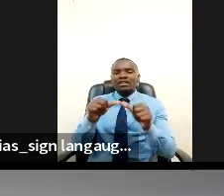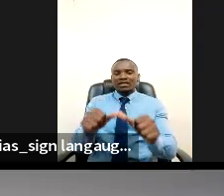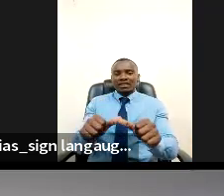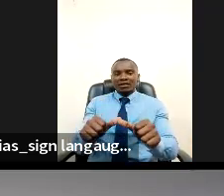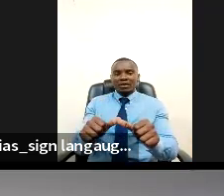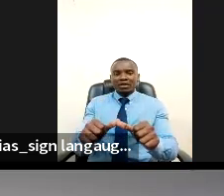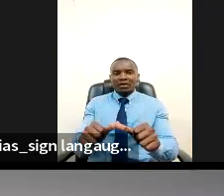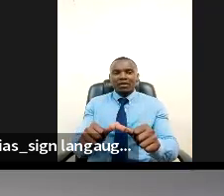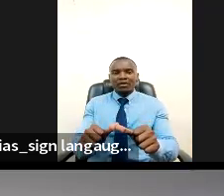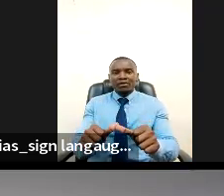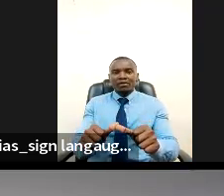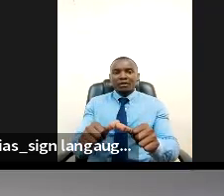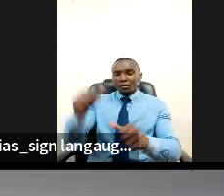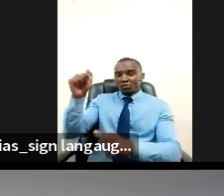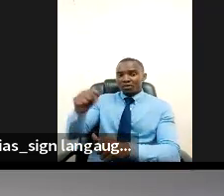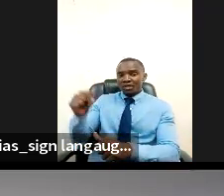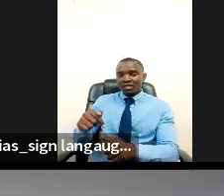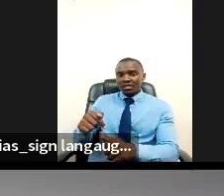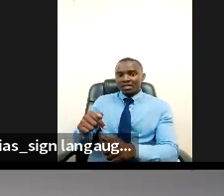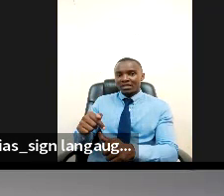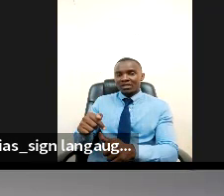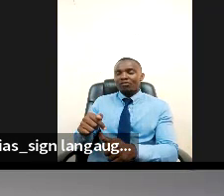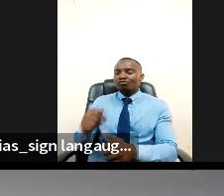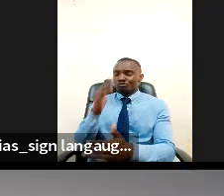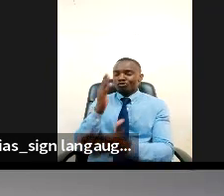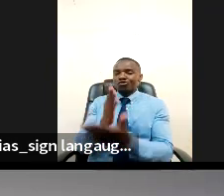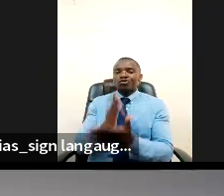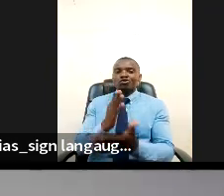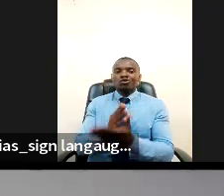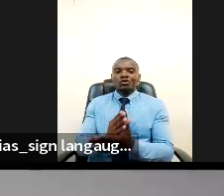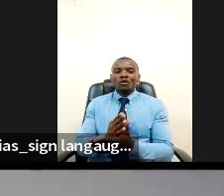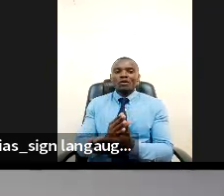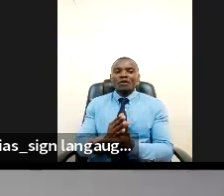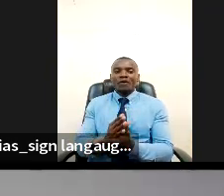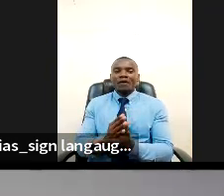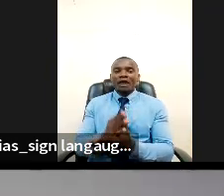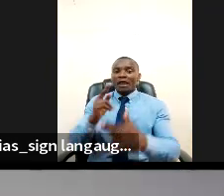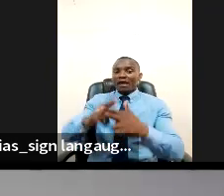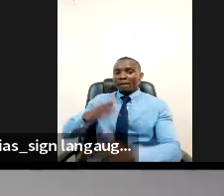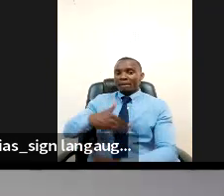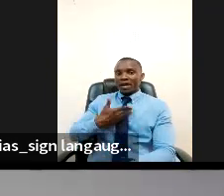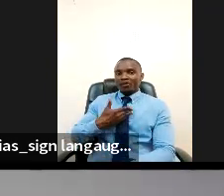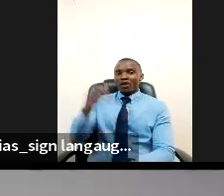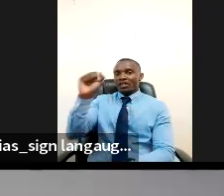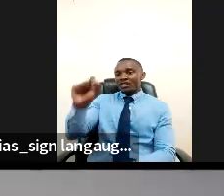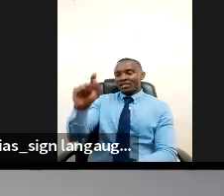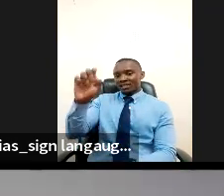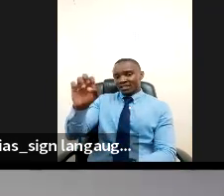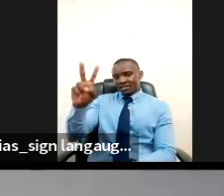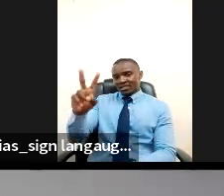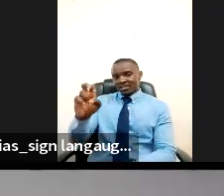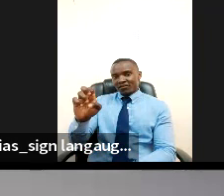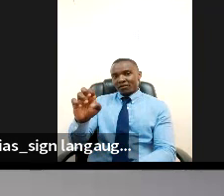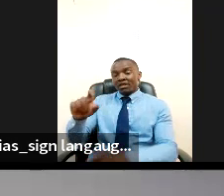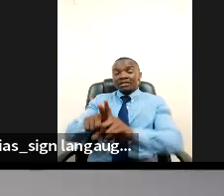impact, isn't it? That's right. Hi, I'm Stefan Hatting from South Africa. I'm excited to introduce you